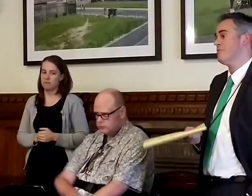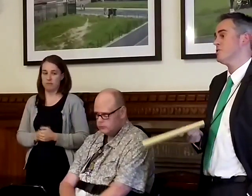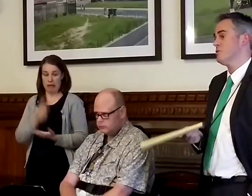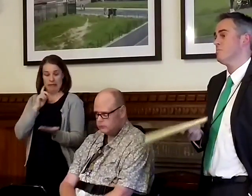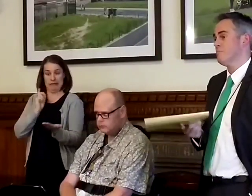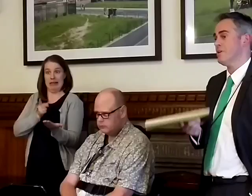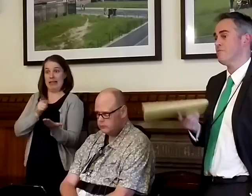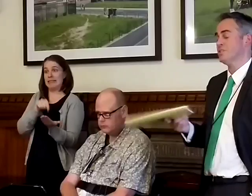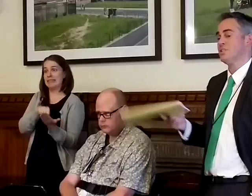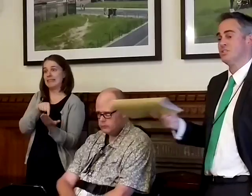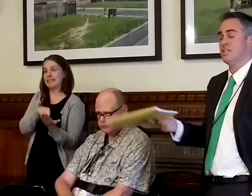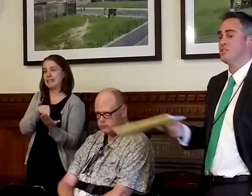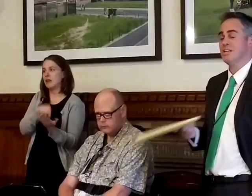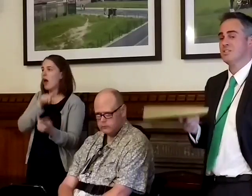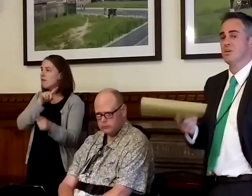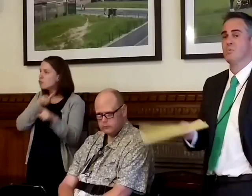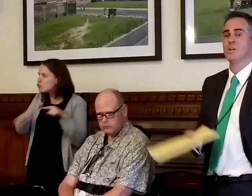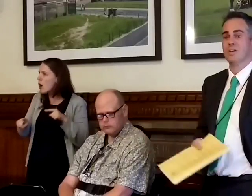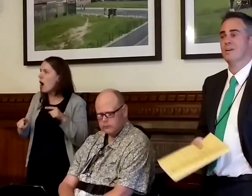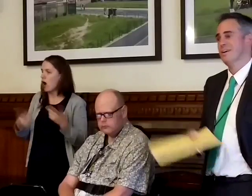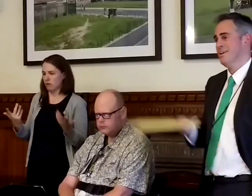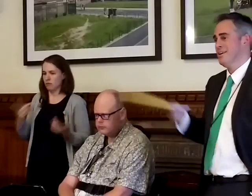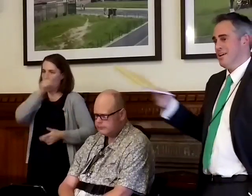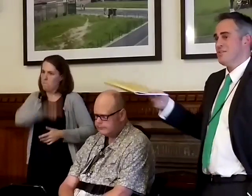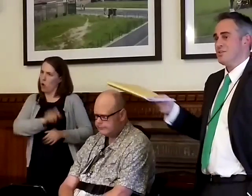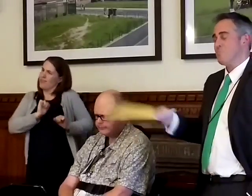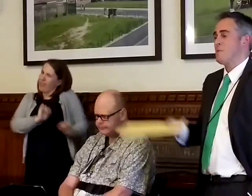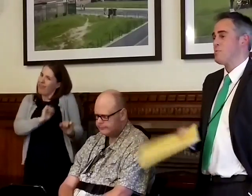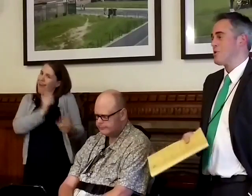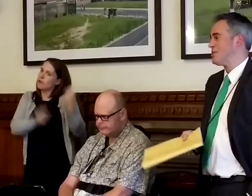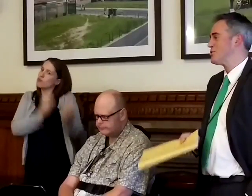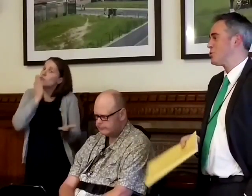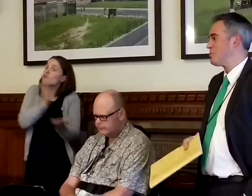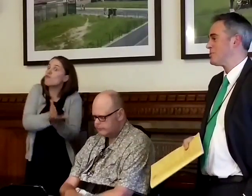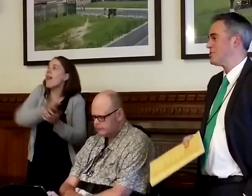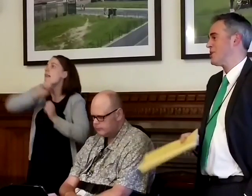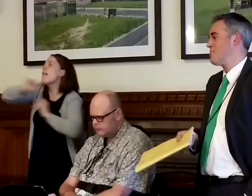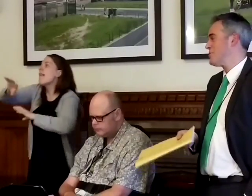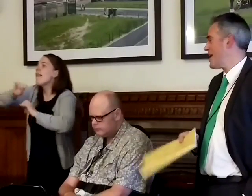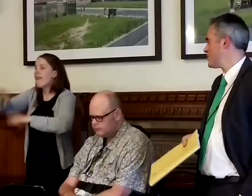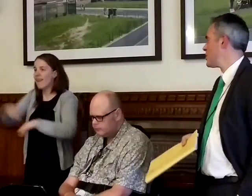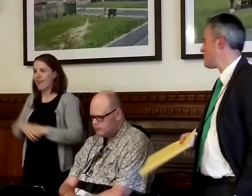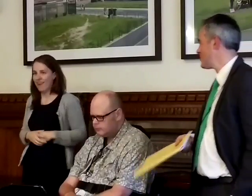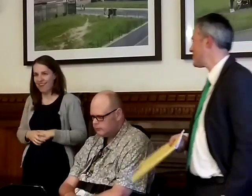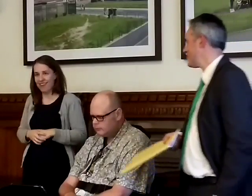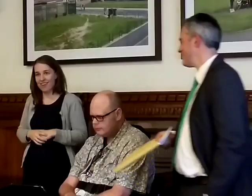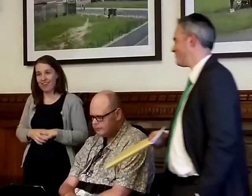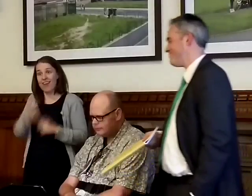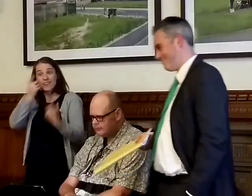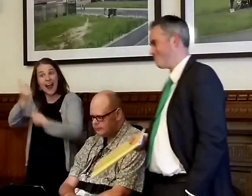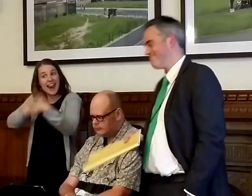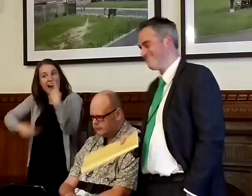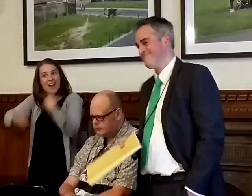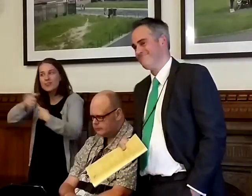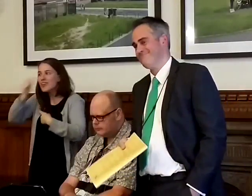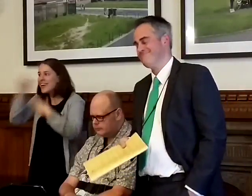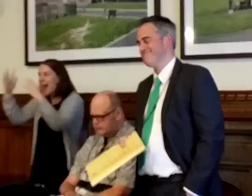it. Have to be front and centre, and it's no wonder that some people here stormed the chamber of the House of Commons.